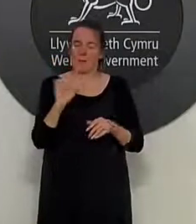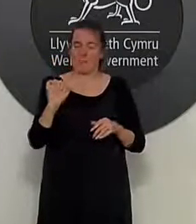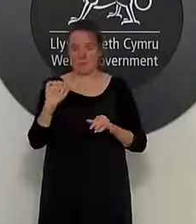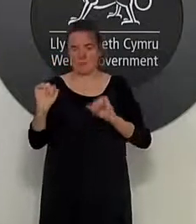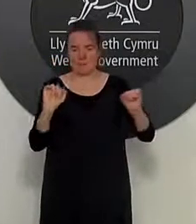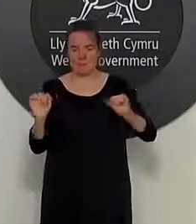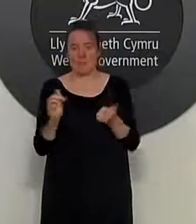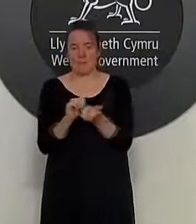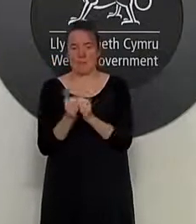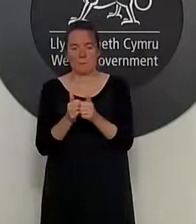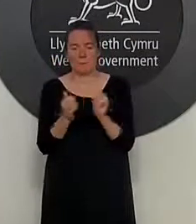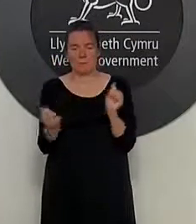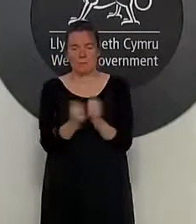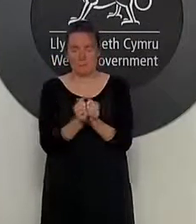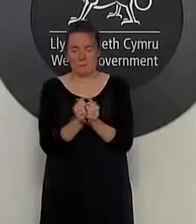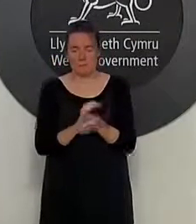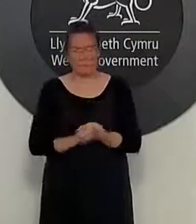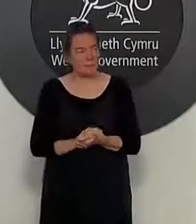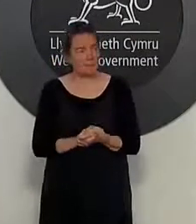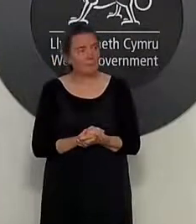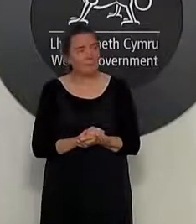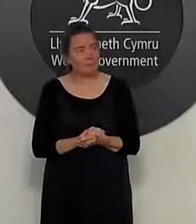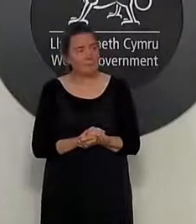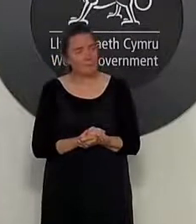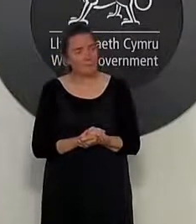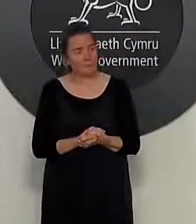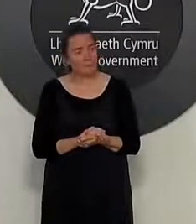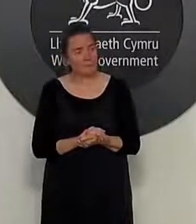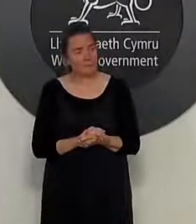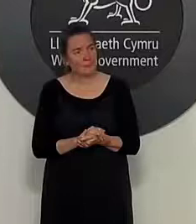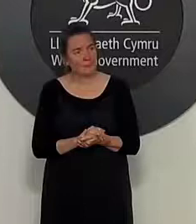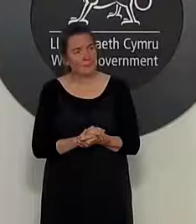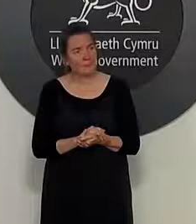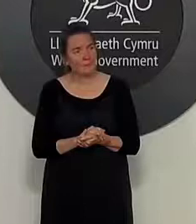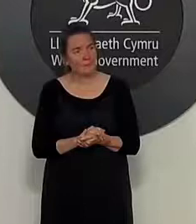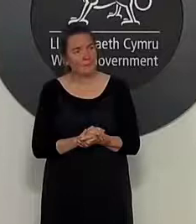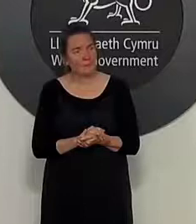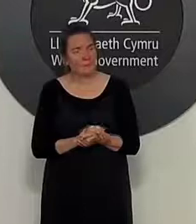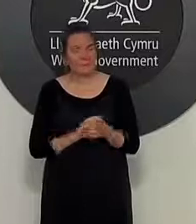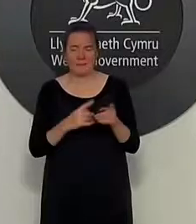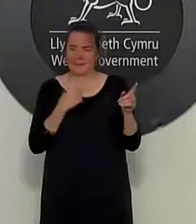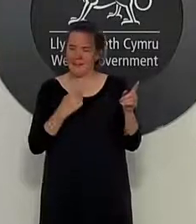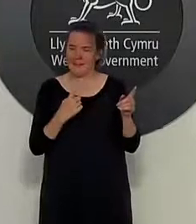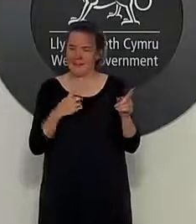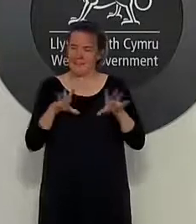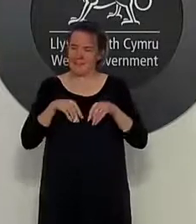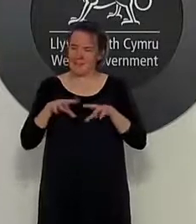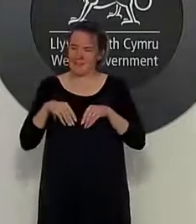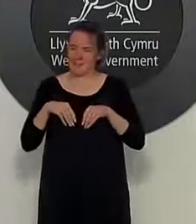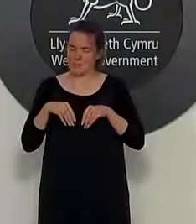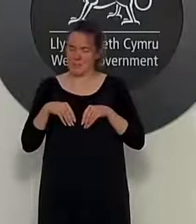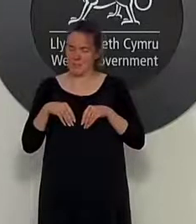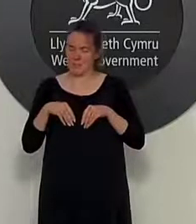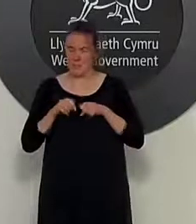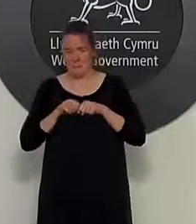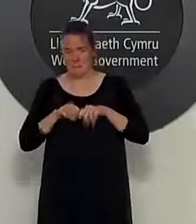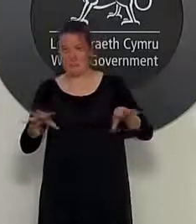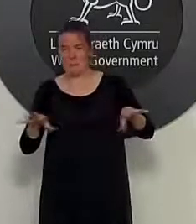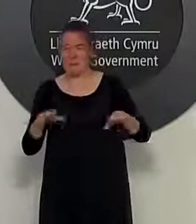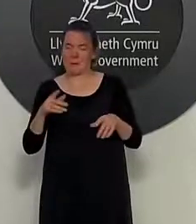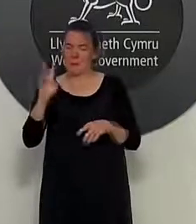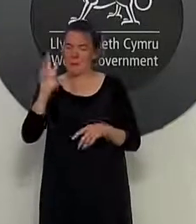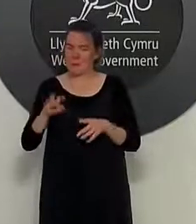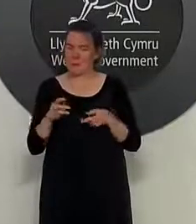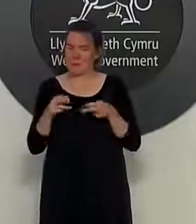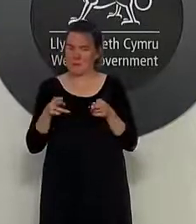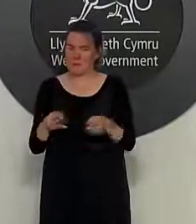Well, first of all, Tom, the idea that infections are out of control in Welsh hospitals